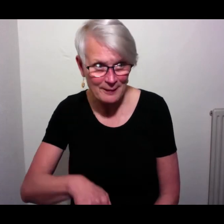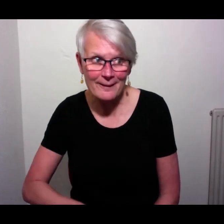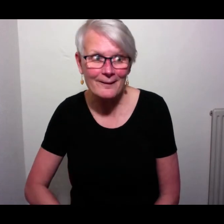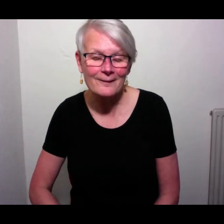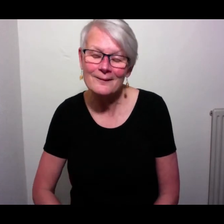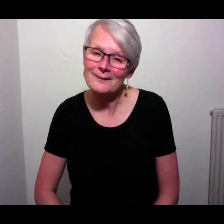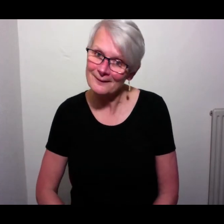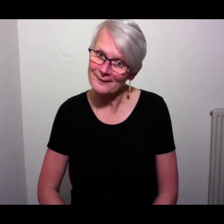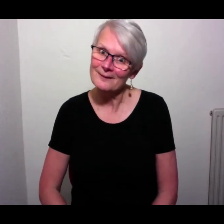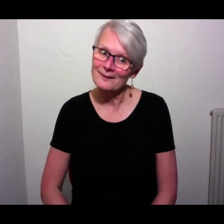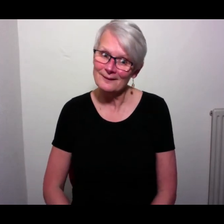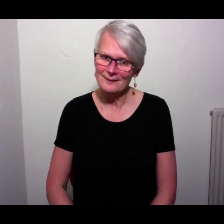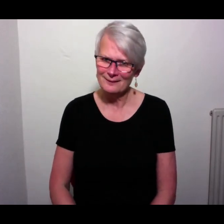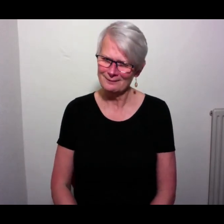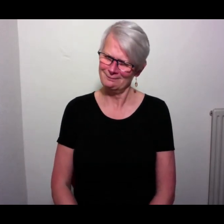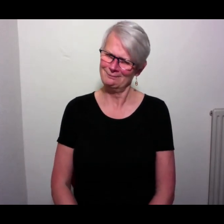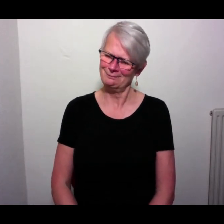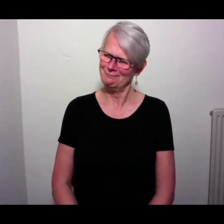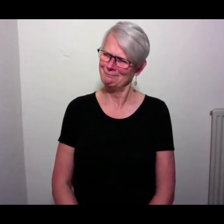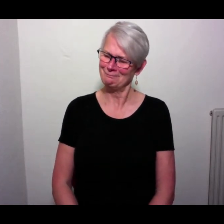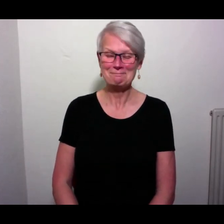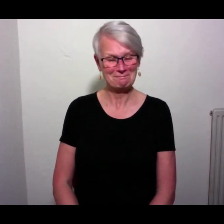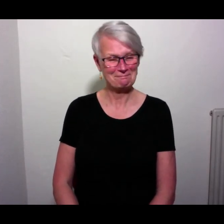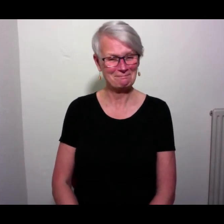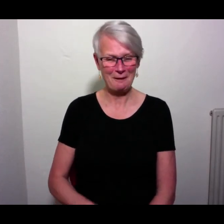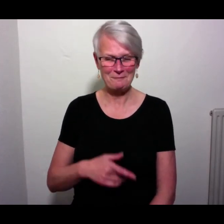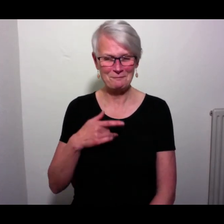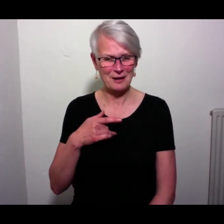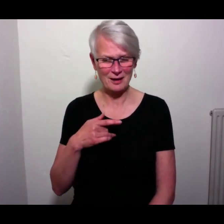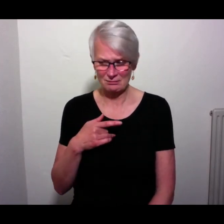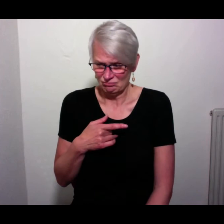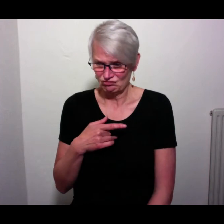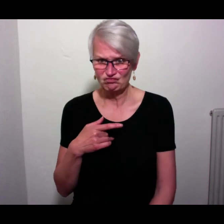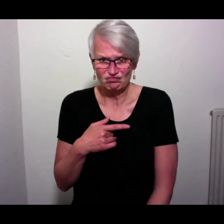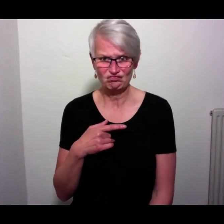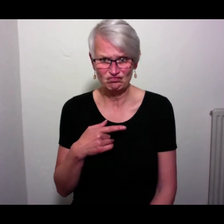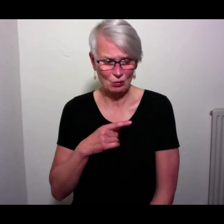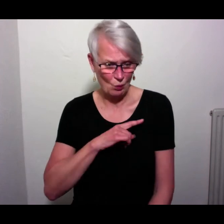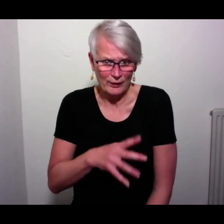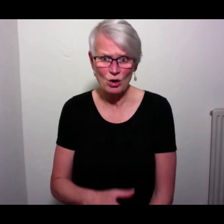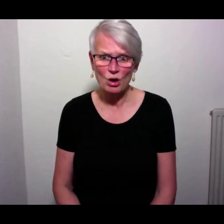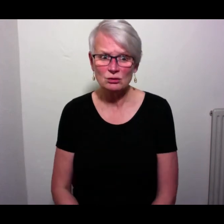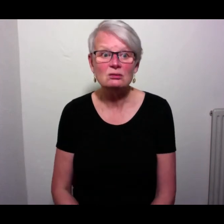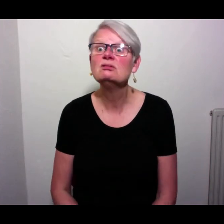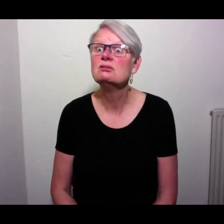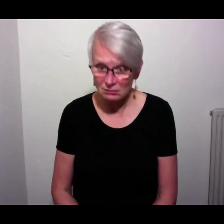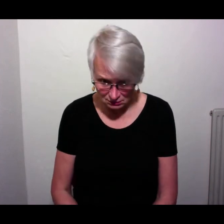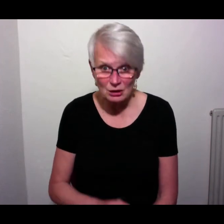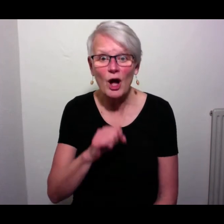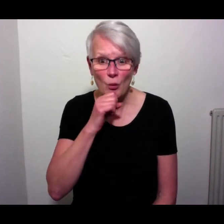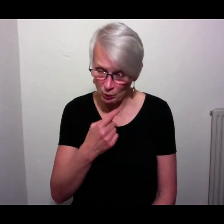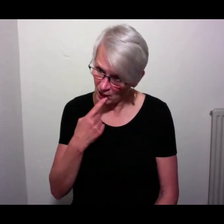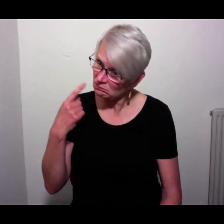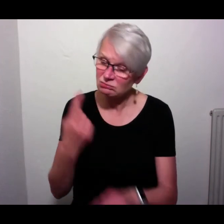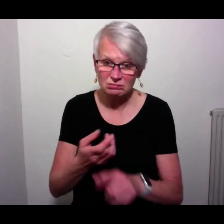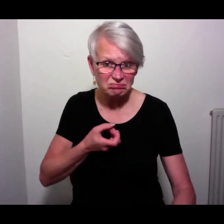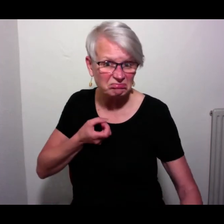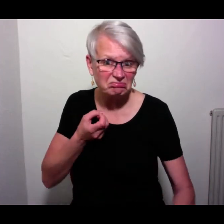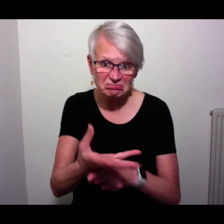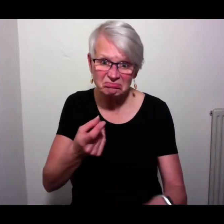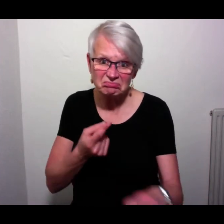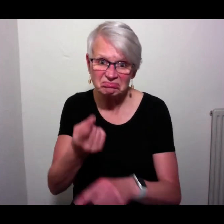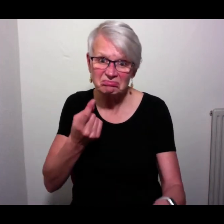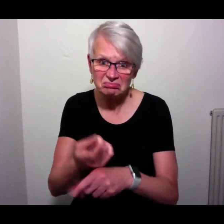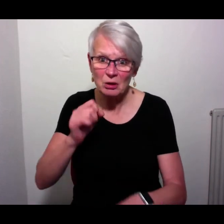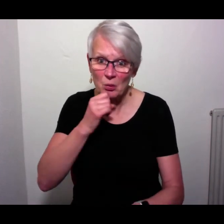here. And I strangely feel I have nothing left to lose. So I will use my voice, and I'll bloody